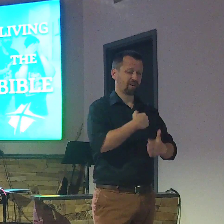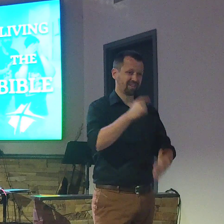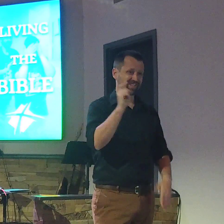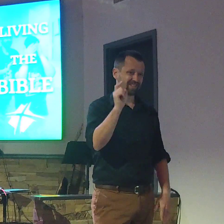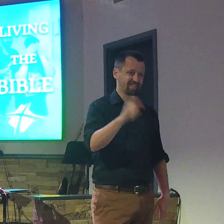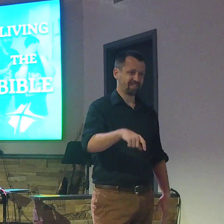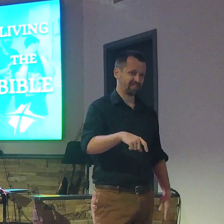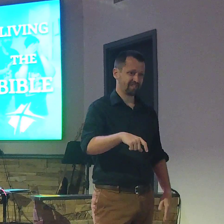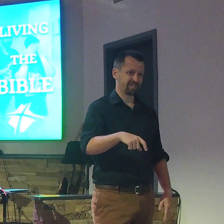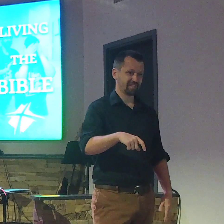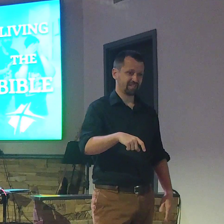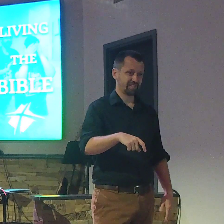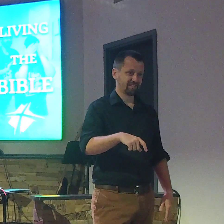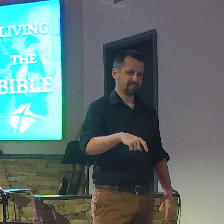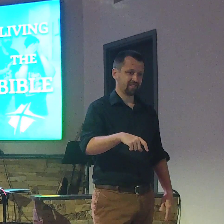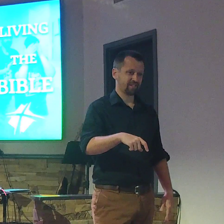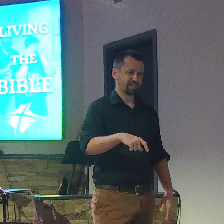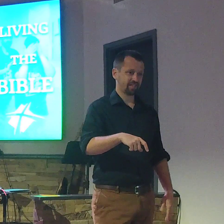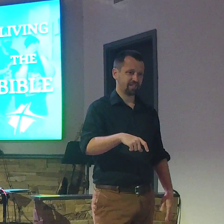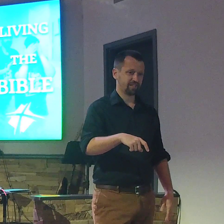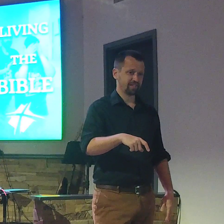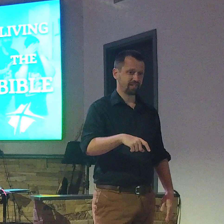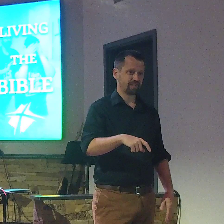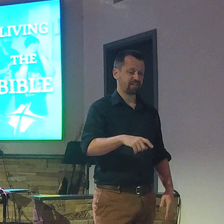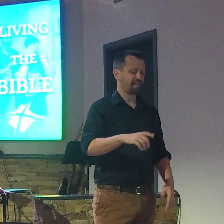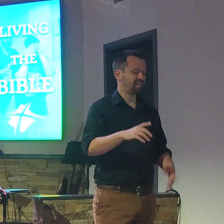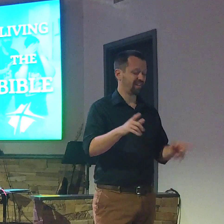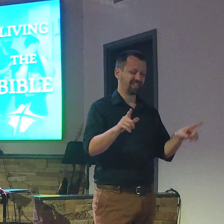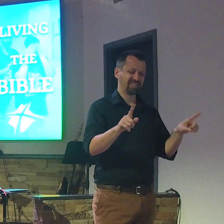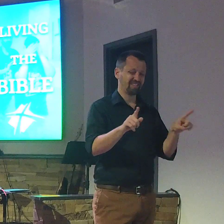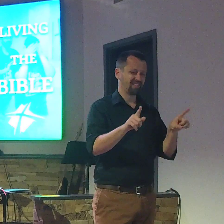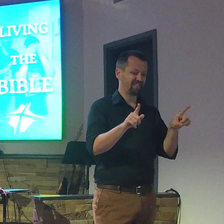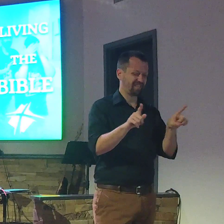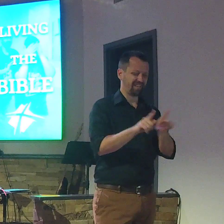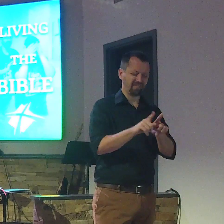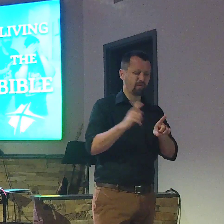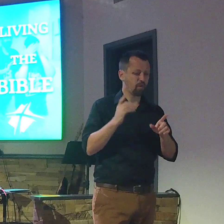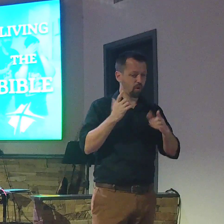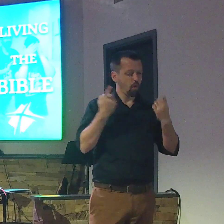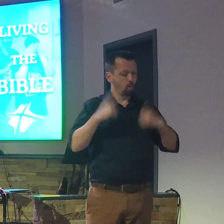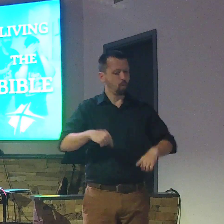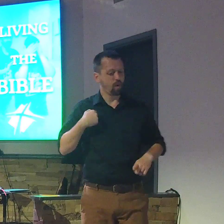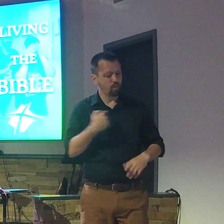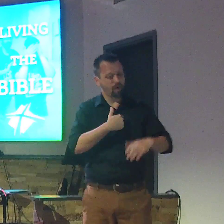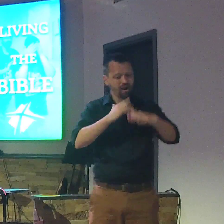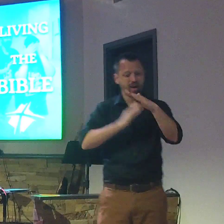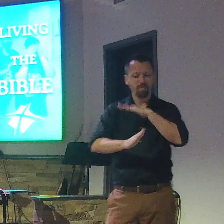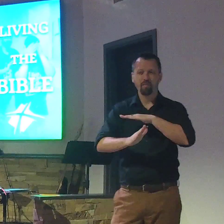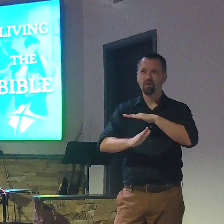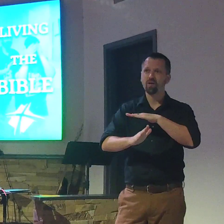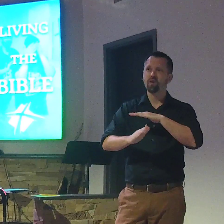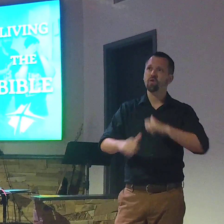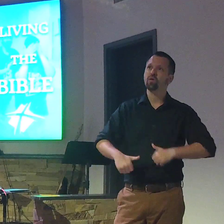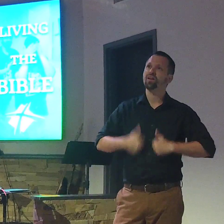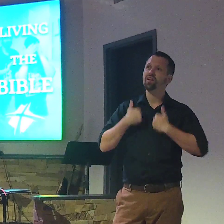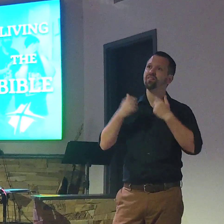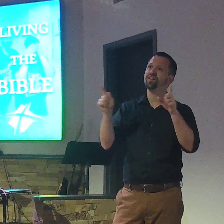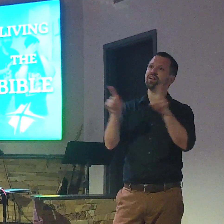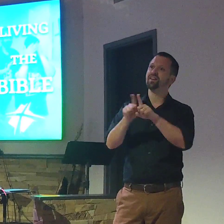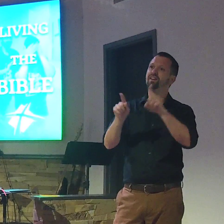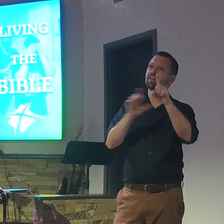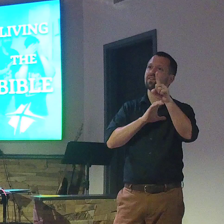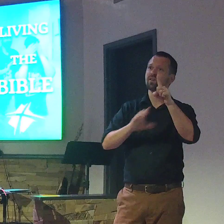Again, it's the most Christ-like quality that we should have and display in our life to maintain unity in